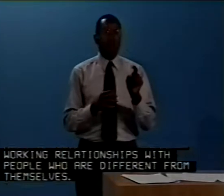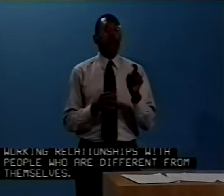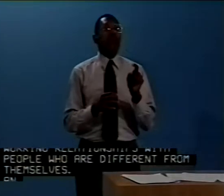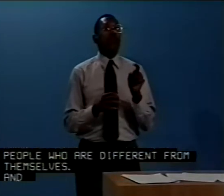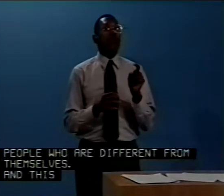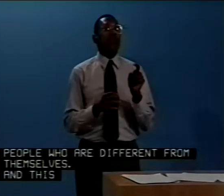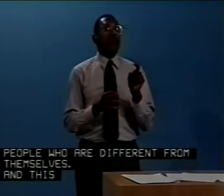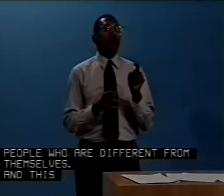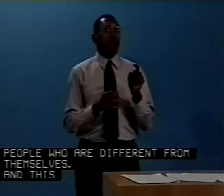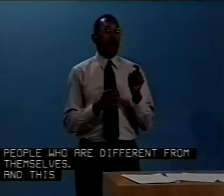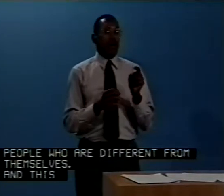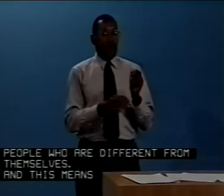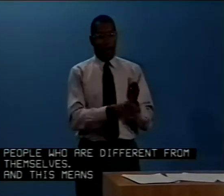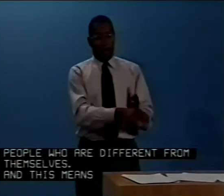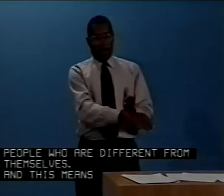interpreters